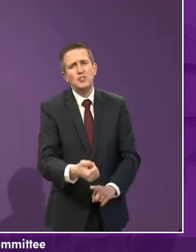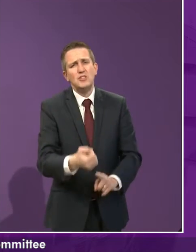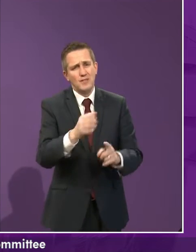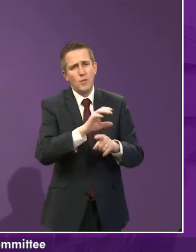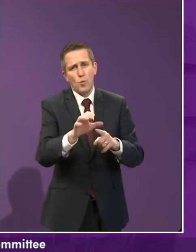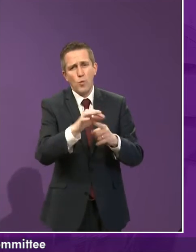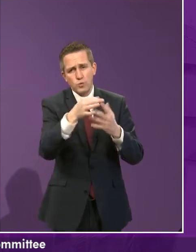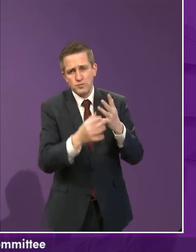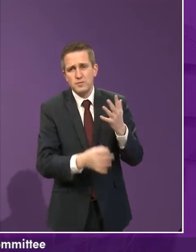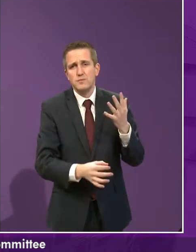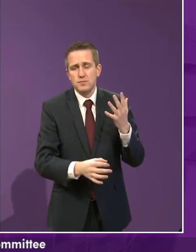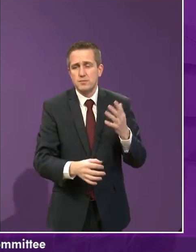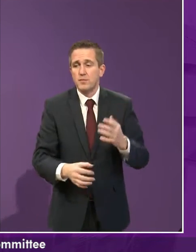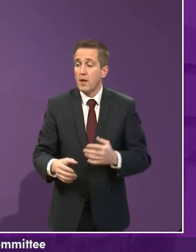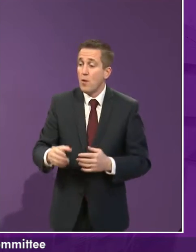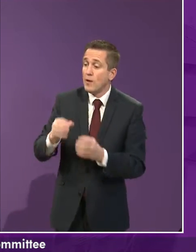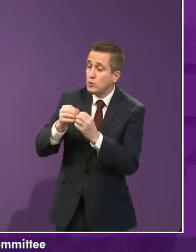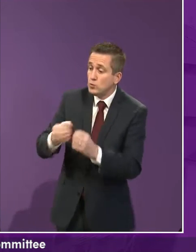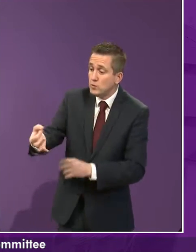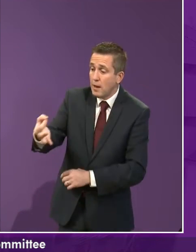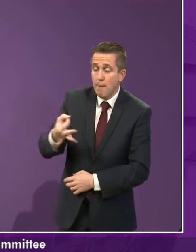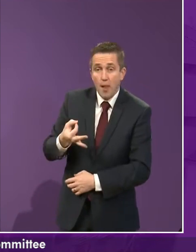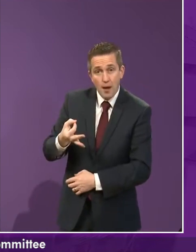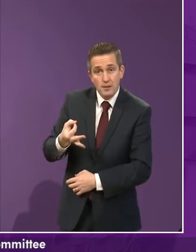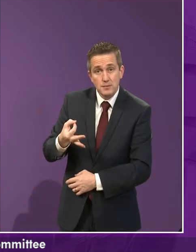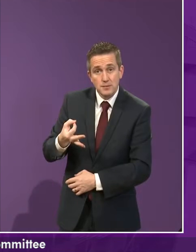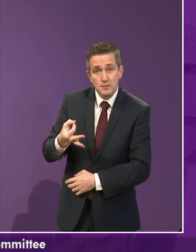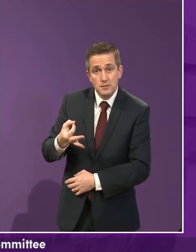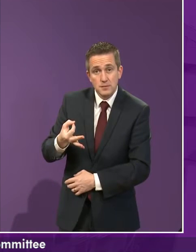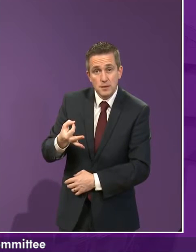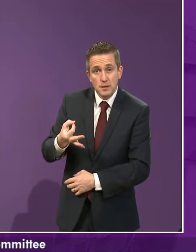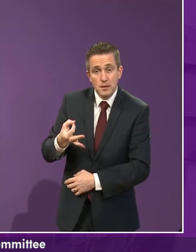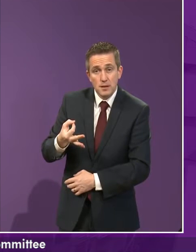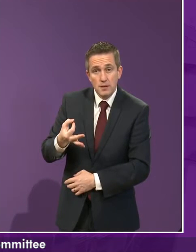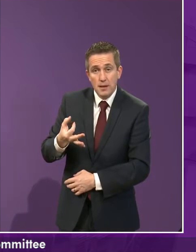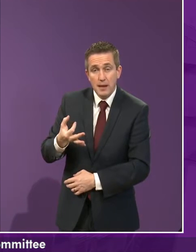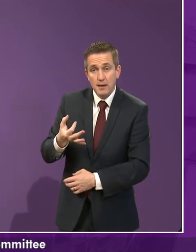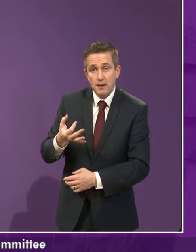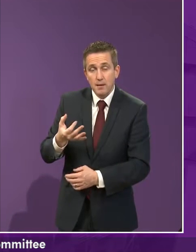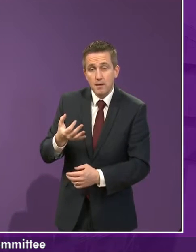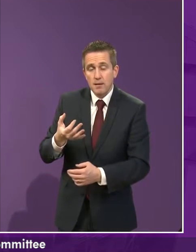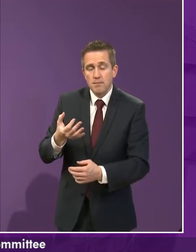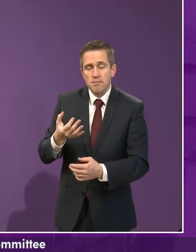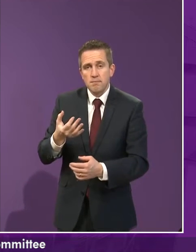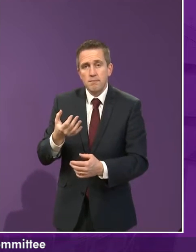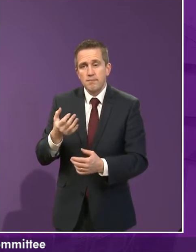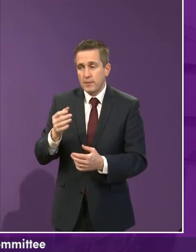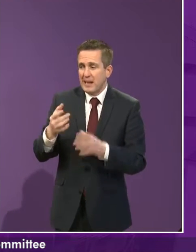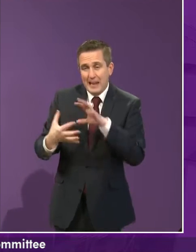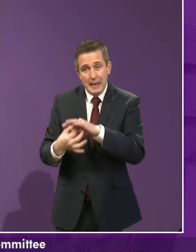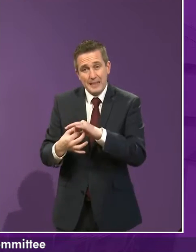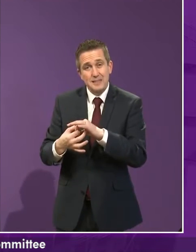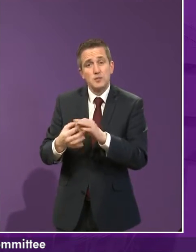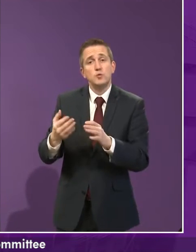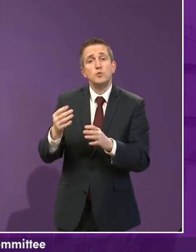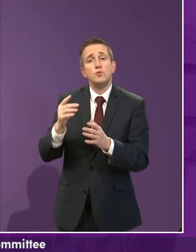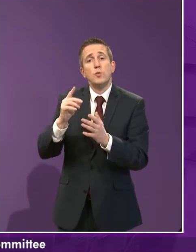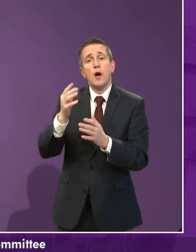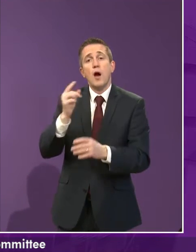From an application perspective, just touching Jeremy, on one of your comments, your questions